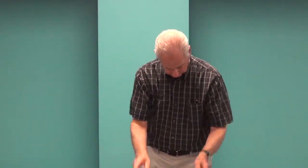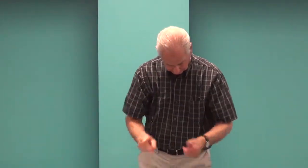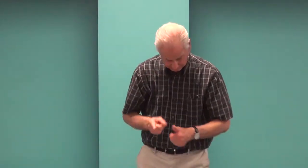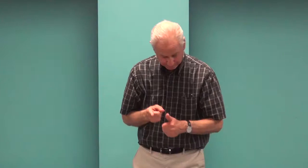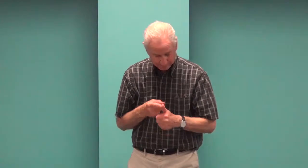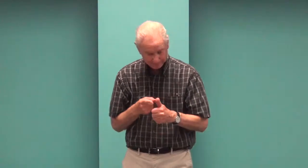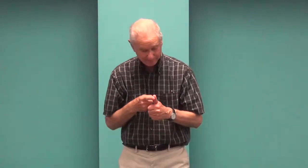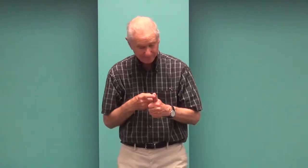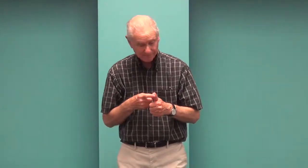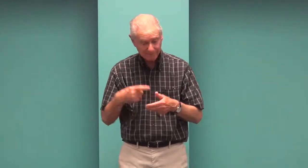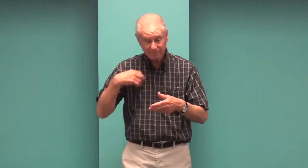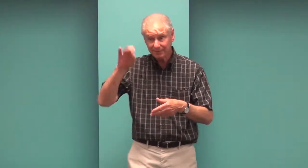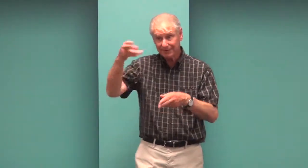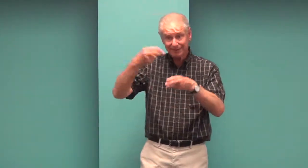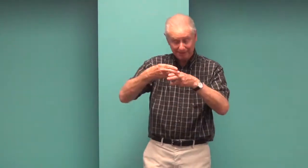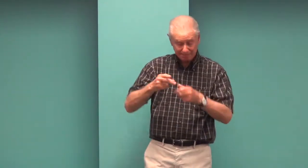pretty impressive for a young man.